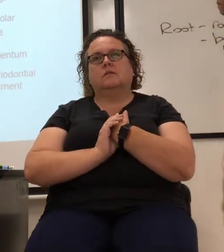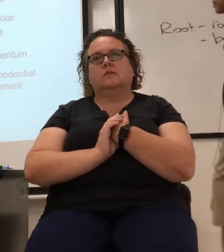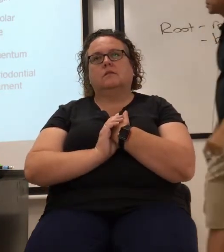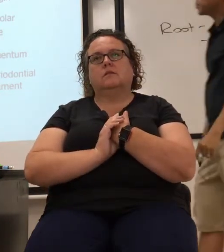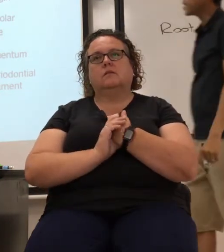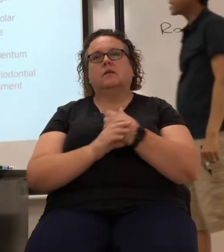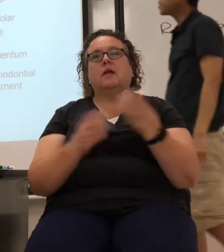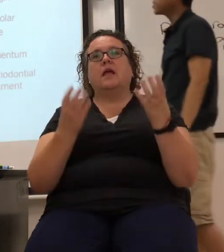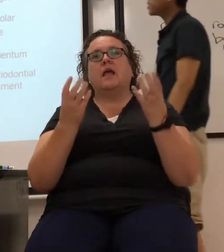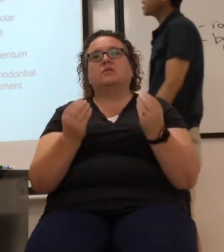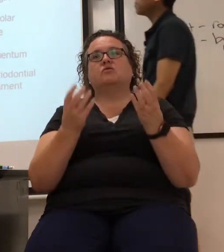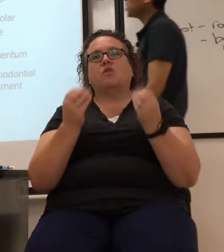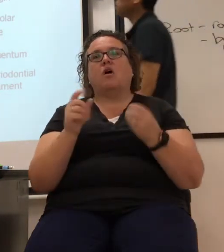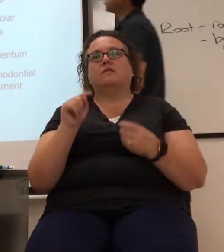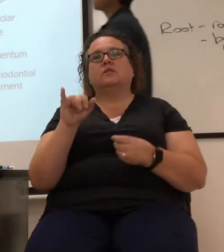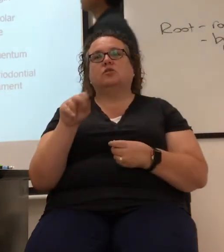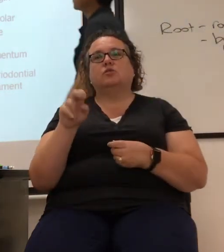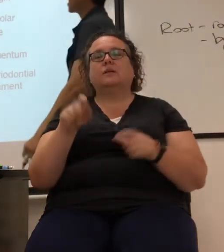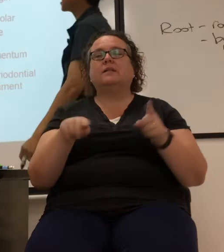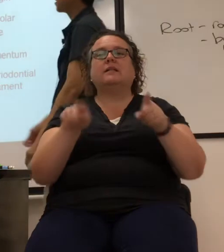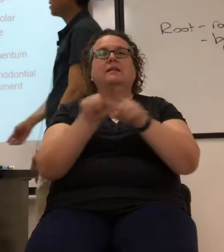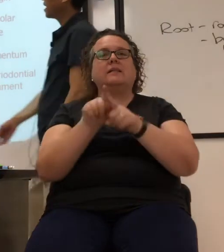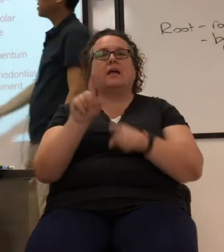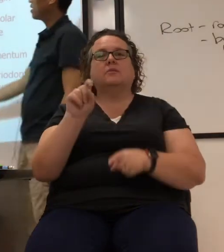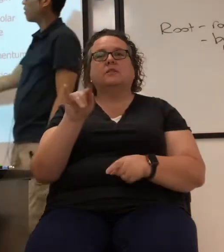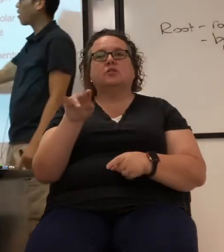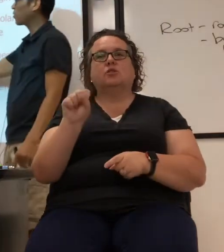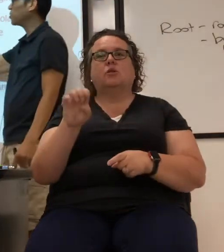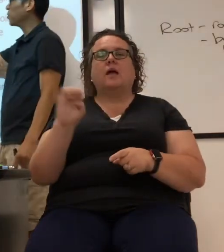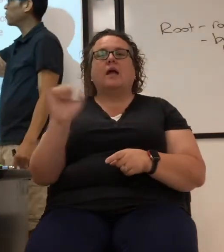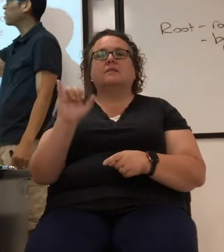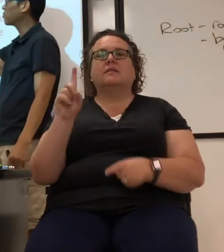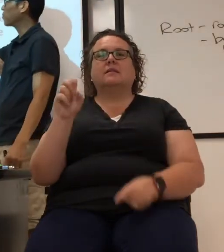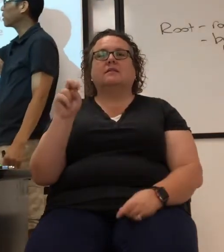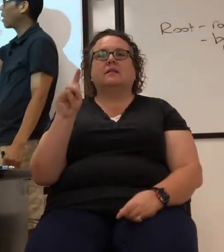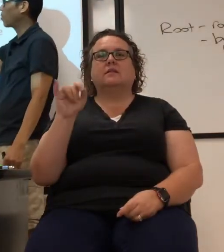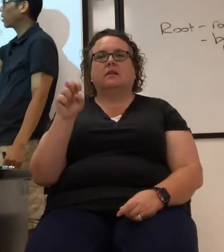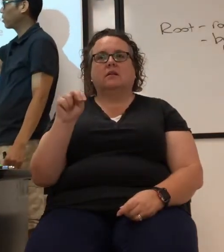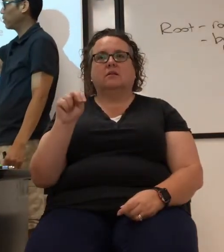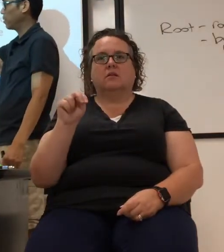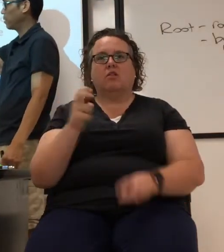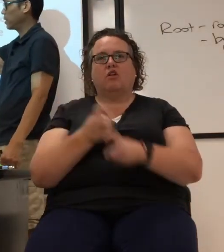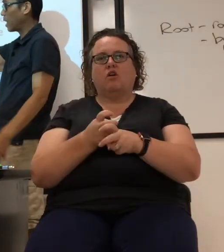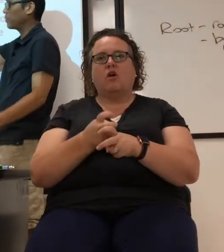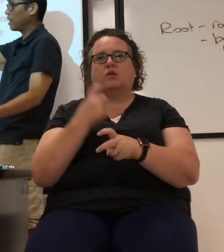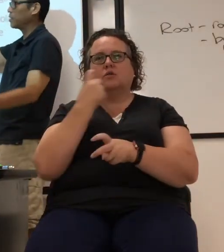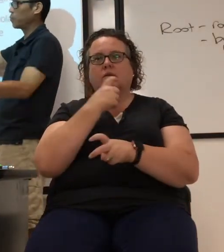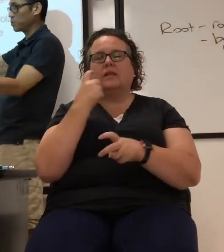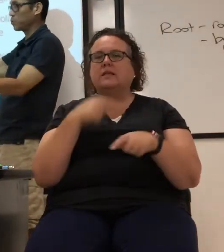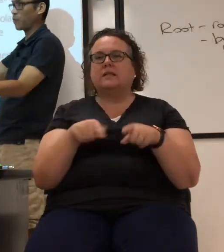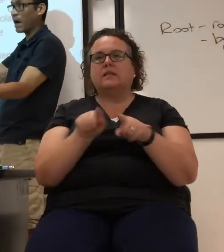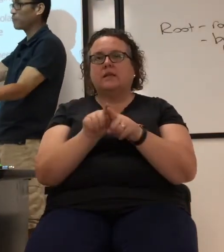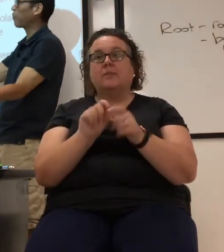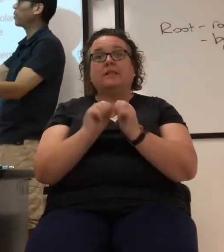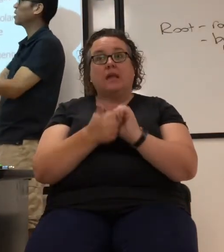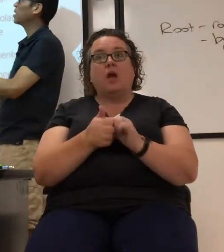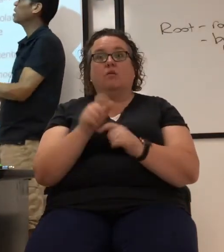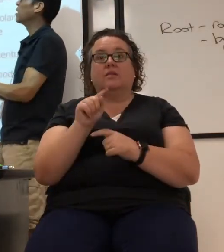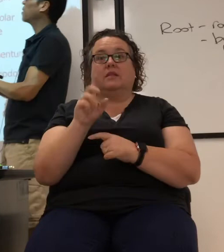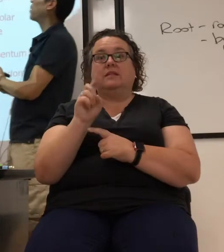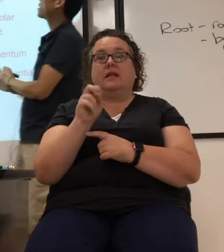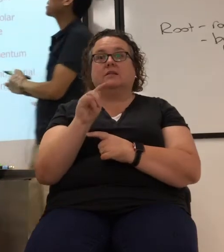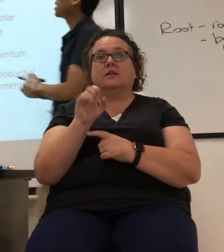It's soft tissue. It's actually the same tissue as the dentin, the hard tooth. It's how the dentin was derived from